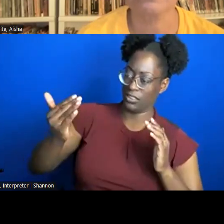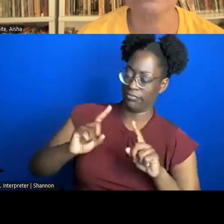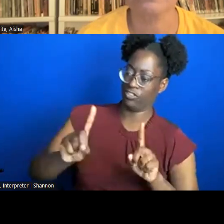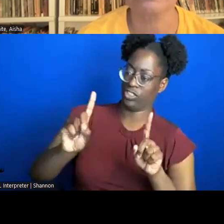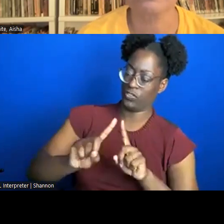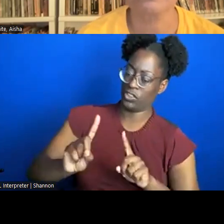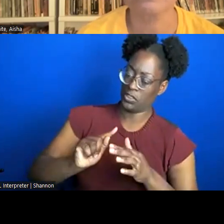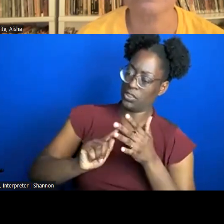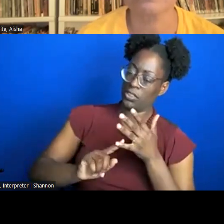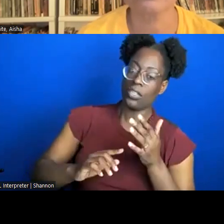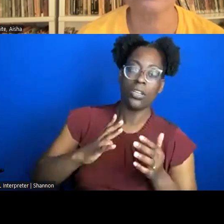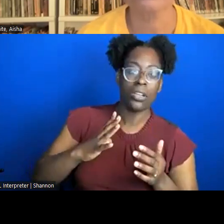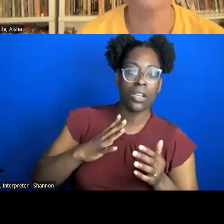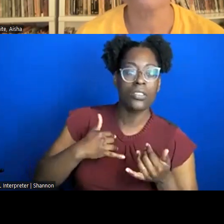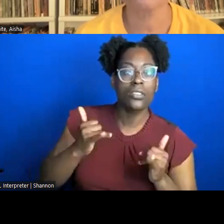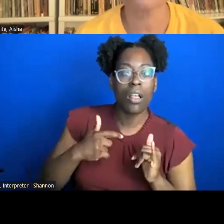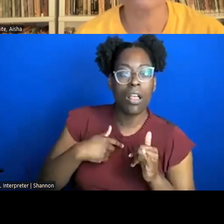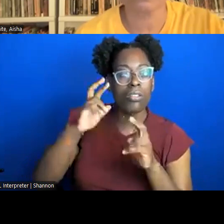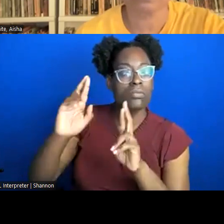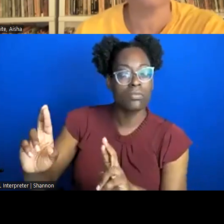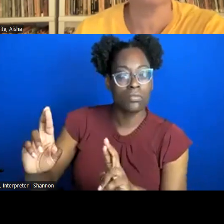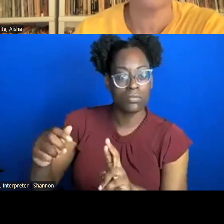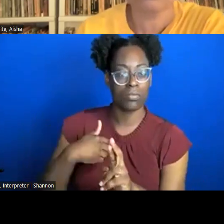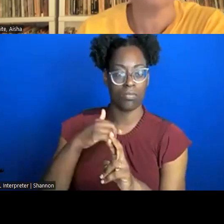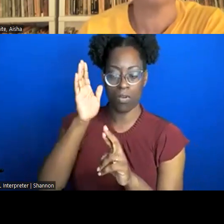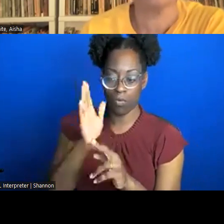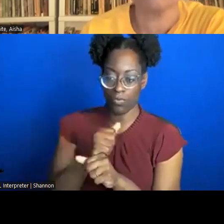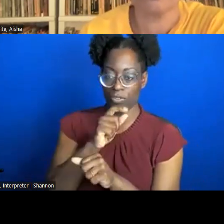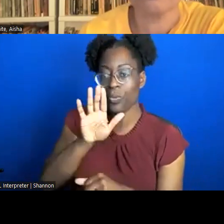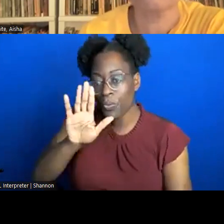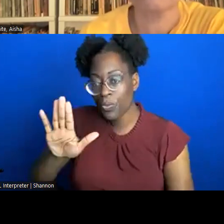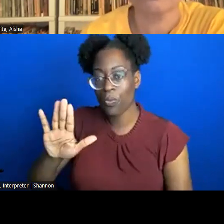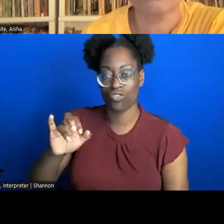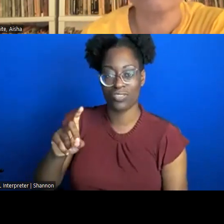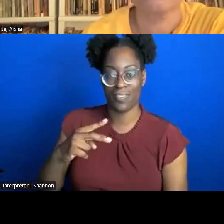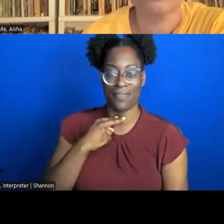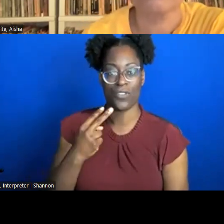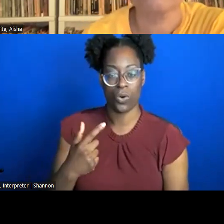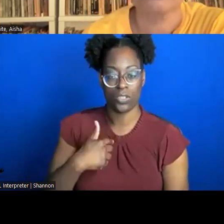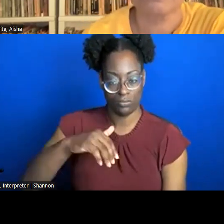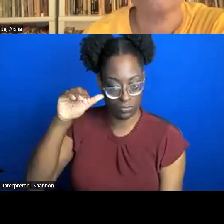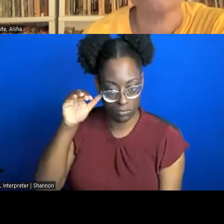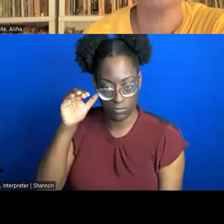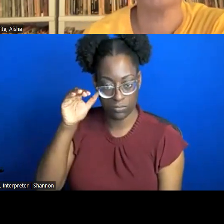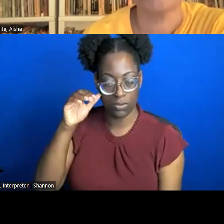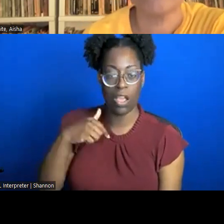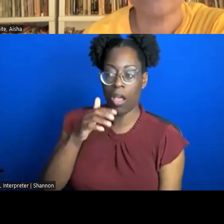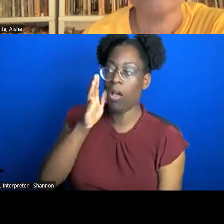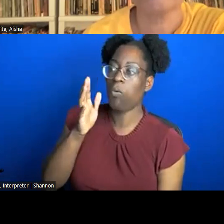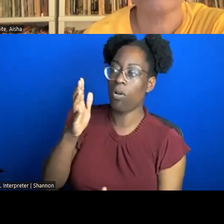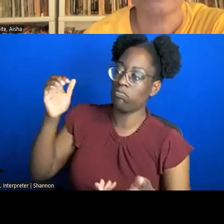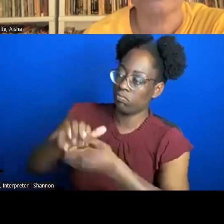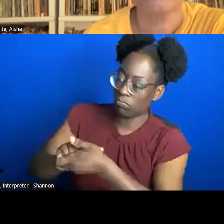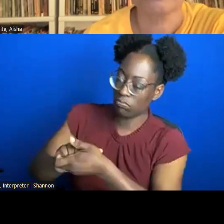amplified. And I'm also here to hold you as you work through the challenges of raising a child in an anti-Black society. So when I think